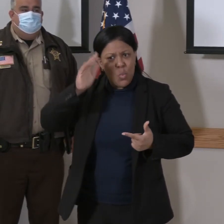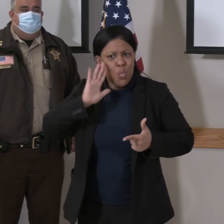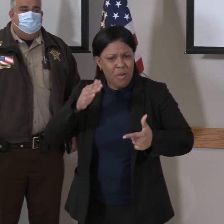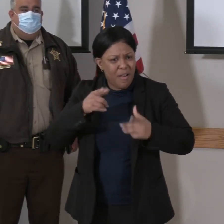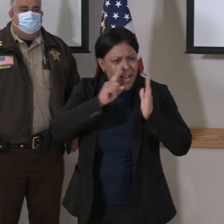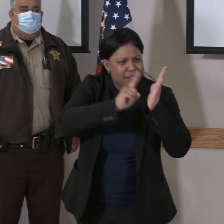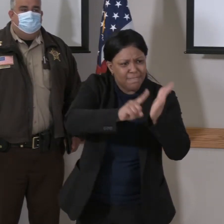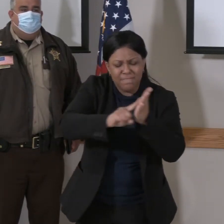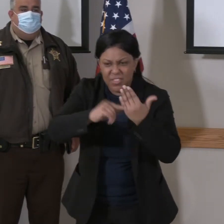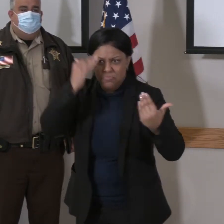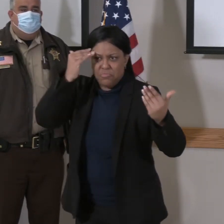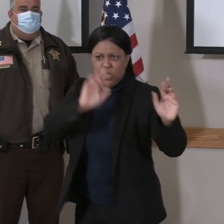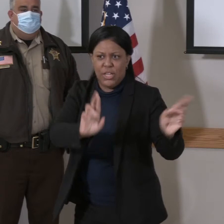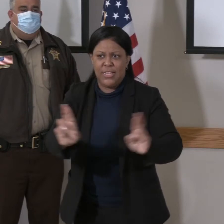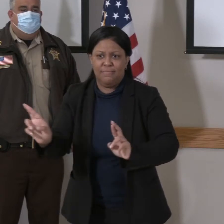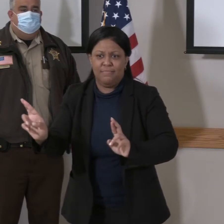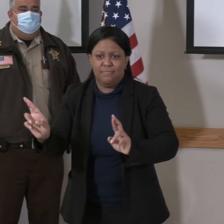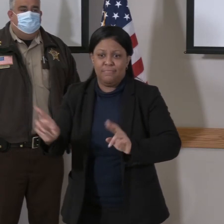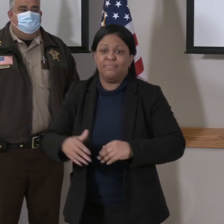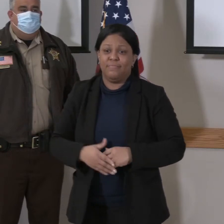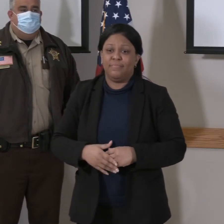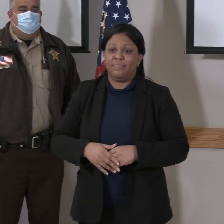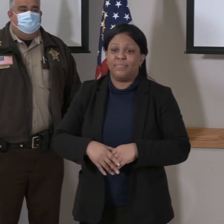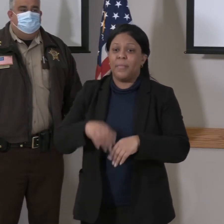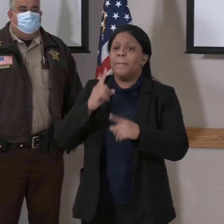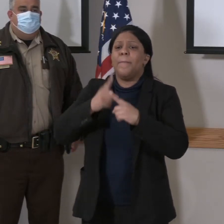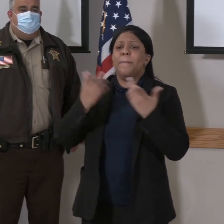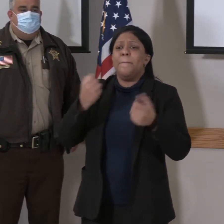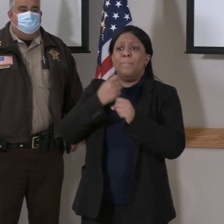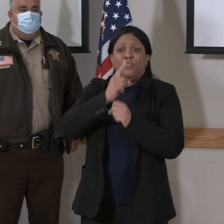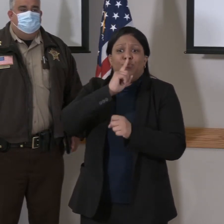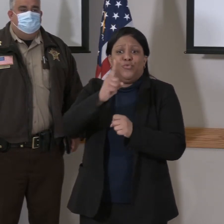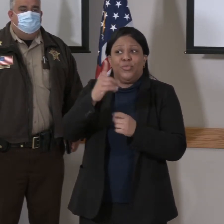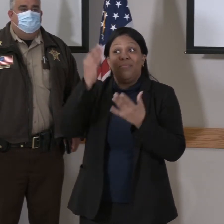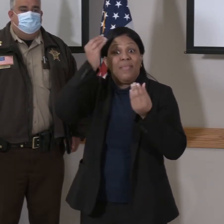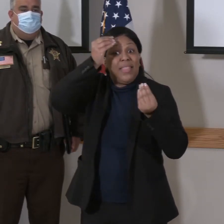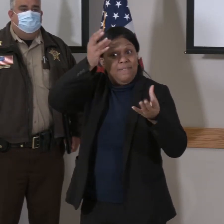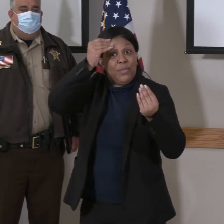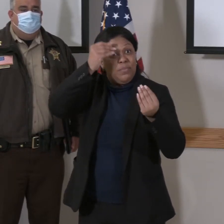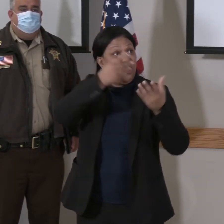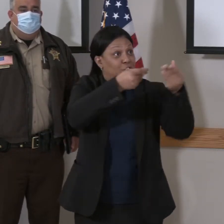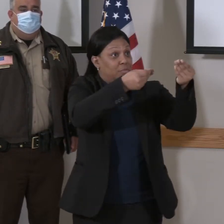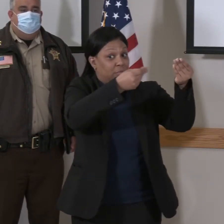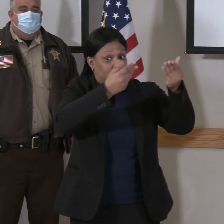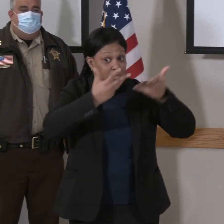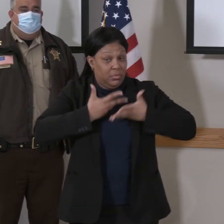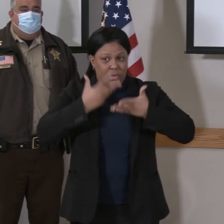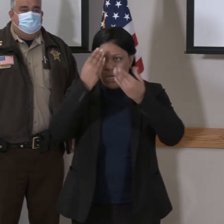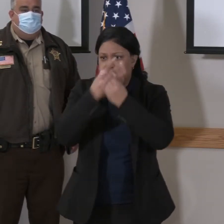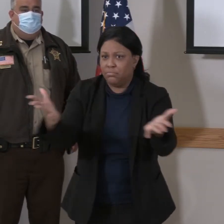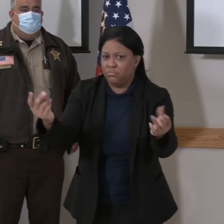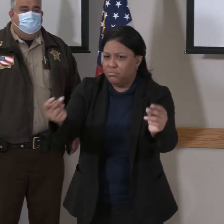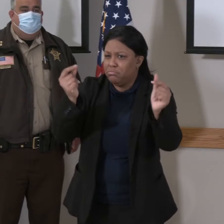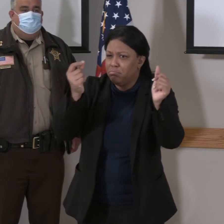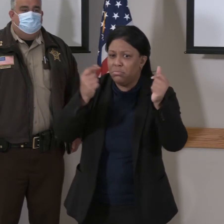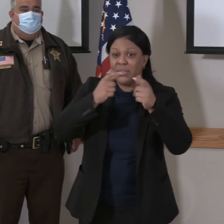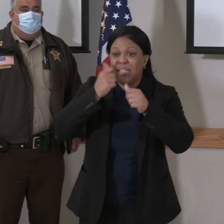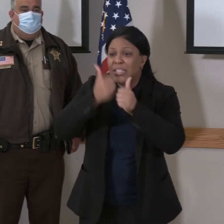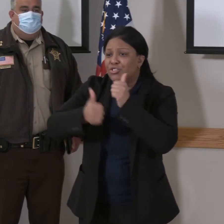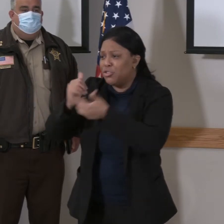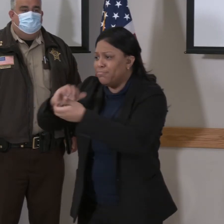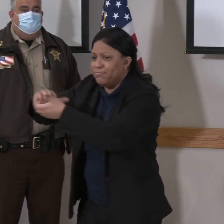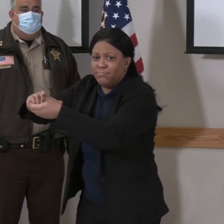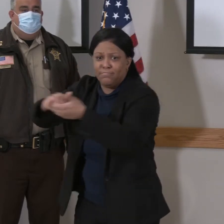up an intel section to make sure that the information we have is shared across all of the partners, so that if we